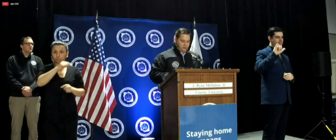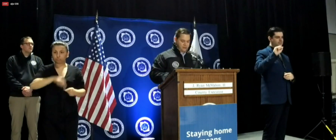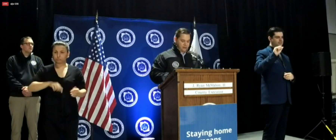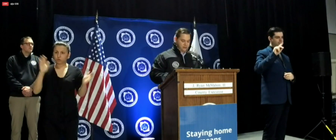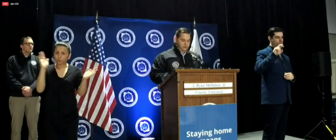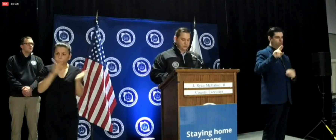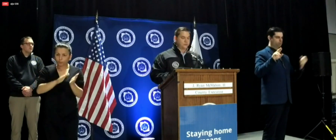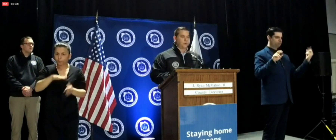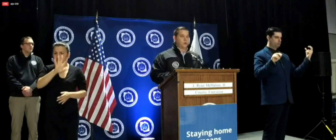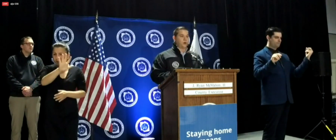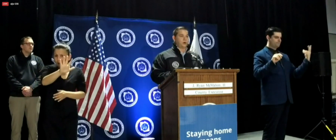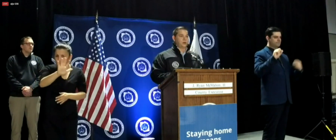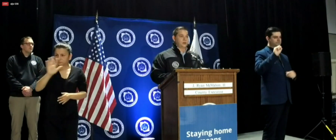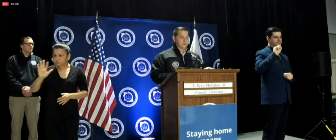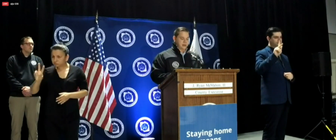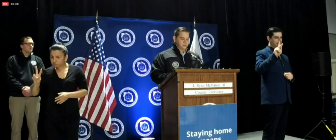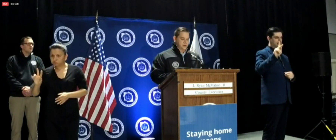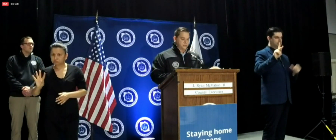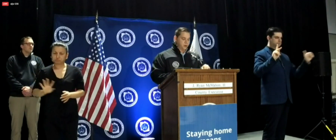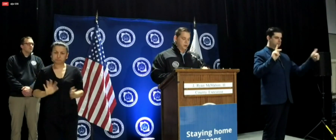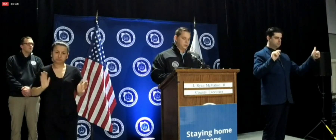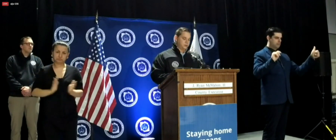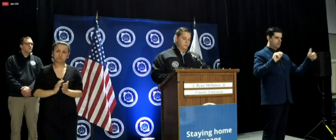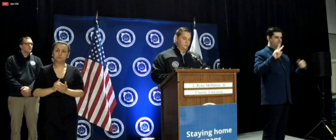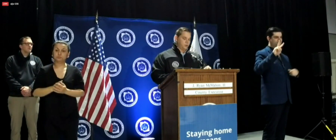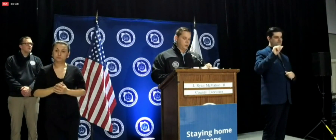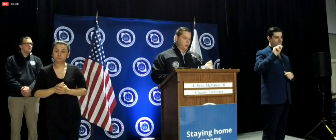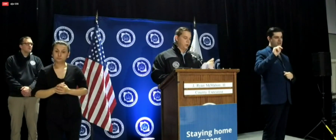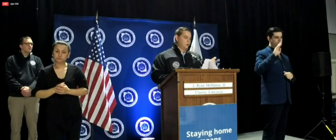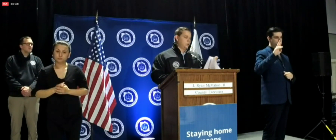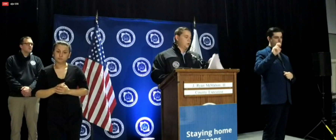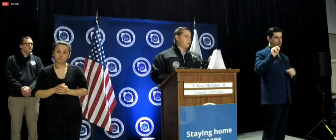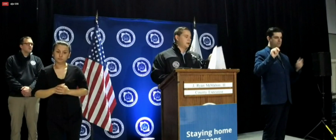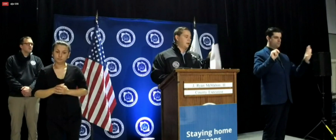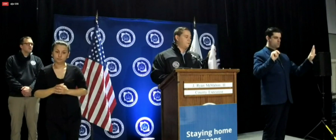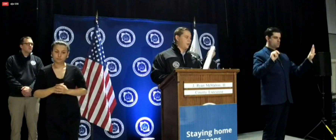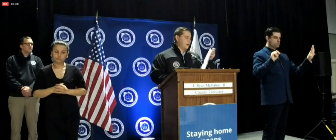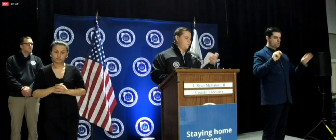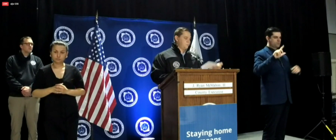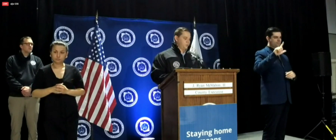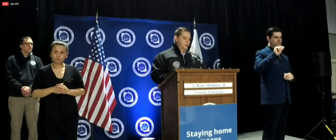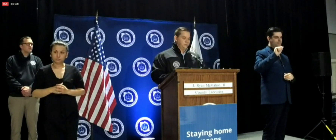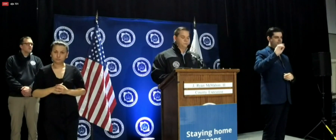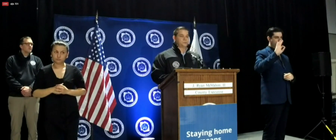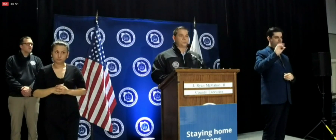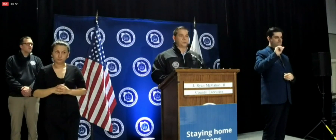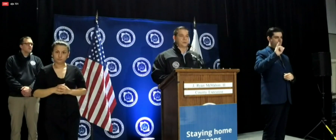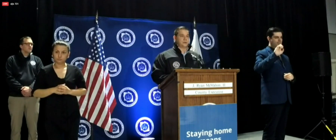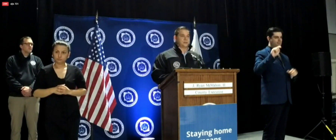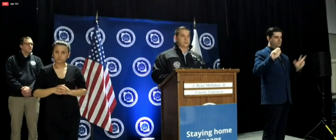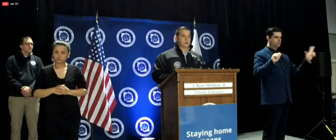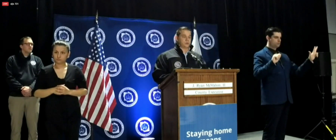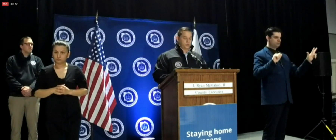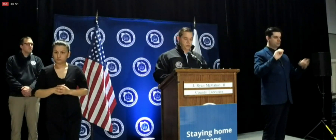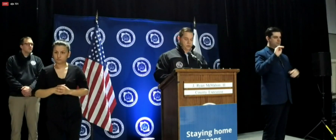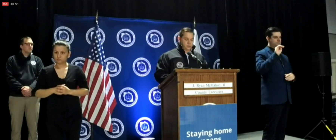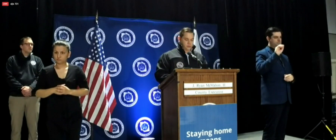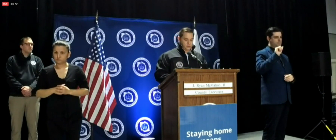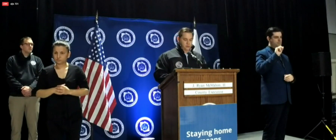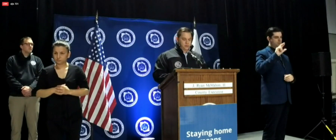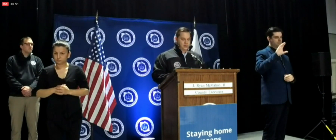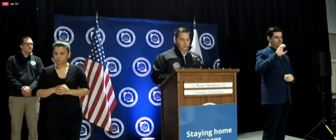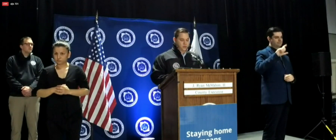Town of Marcellus, 4, Town of Van Buren, 4, Town of Lafayette, 3, Town of Atisco,